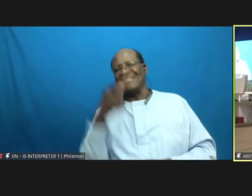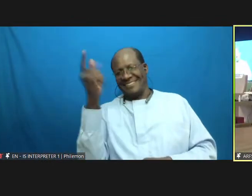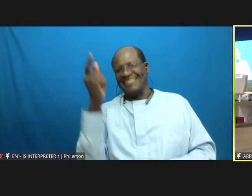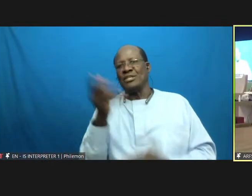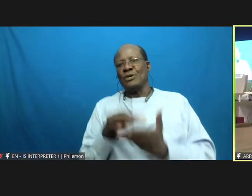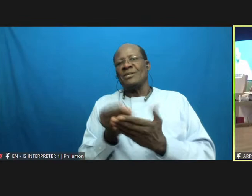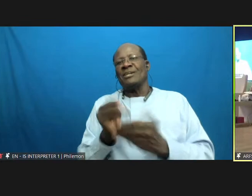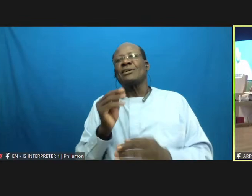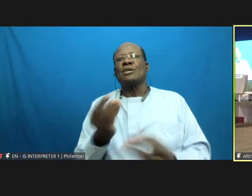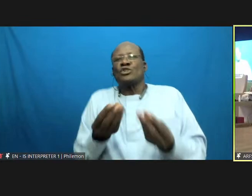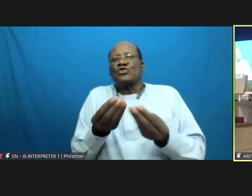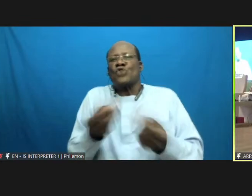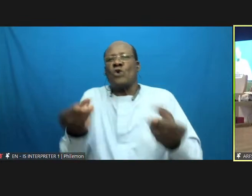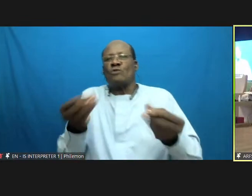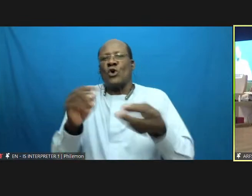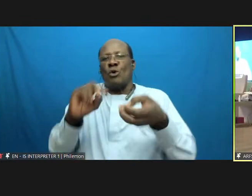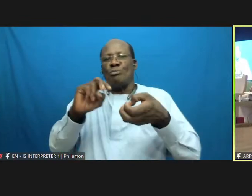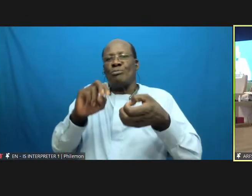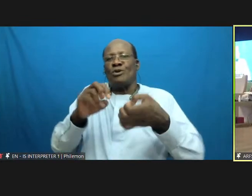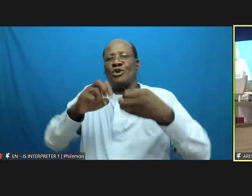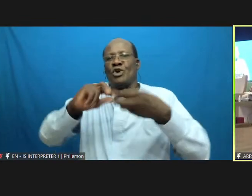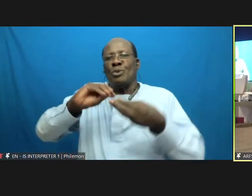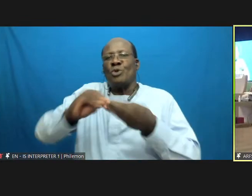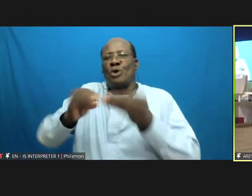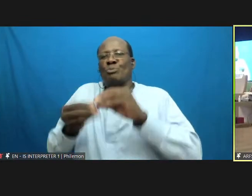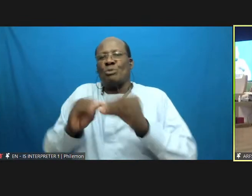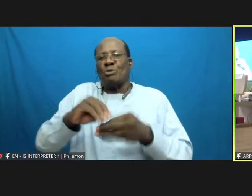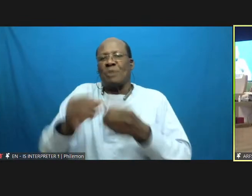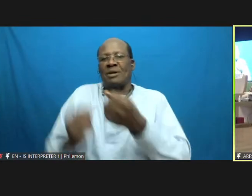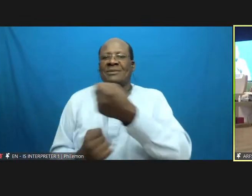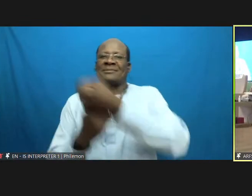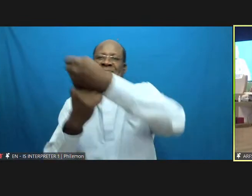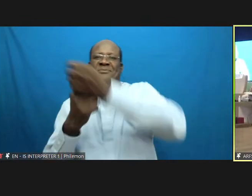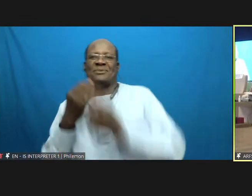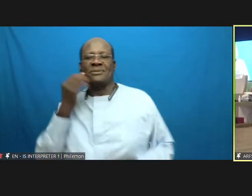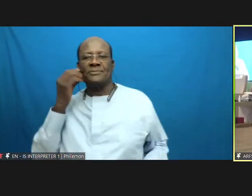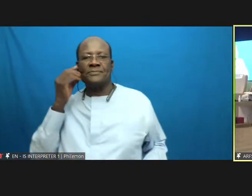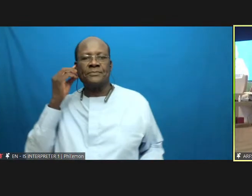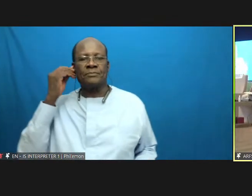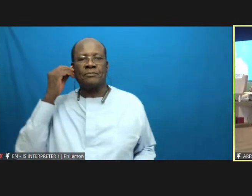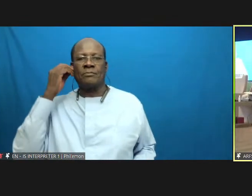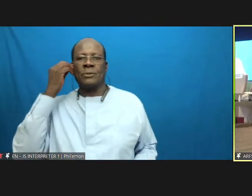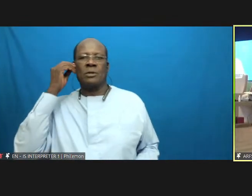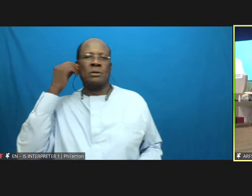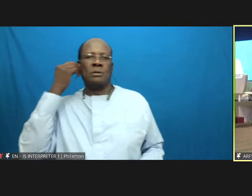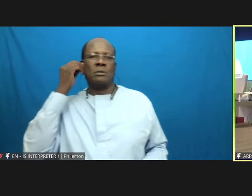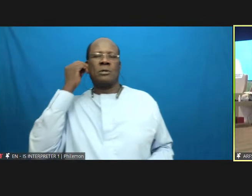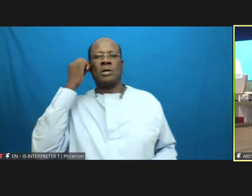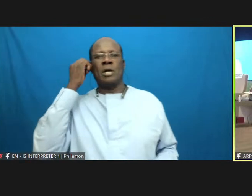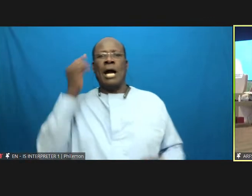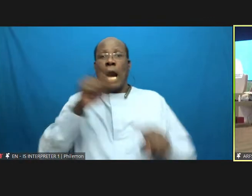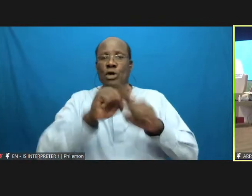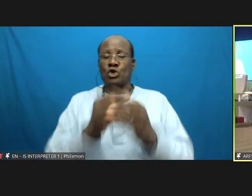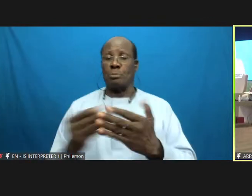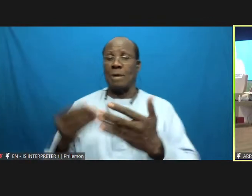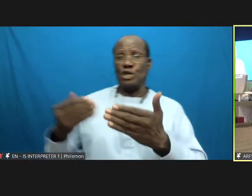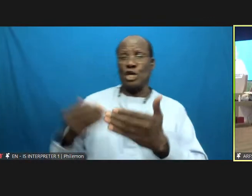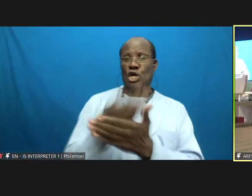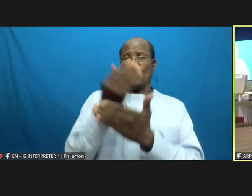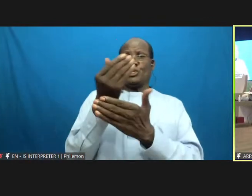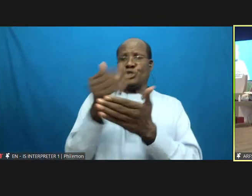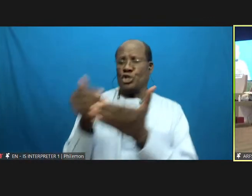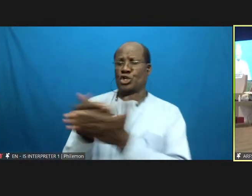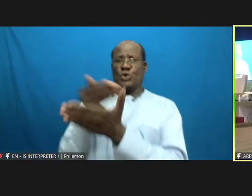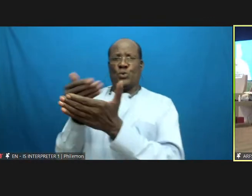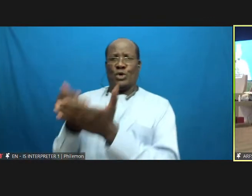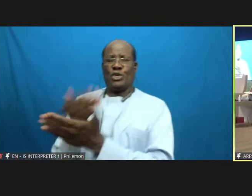is also a need for an urgent implementation of a roadmap to modernize and transform the national statistics